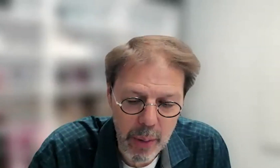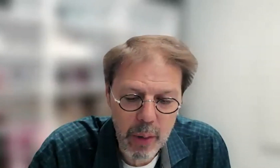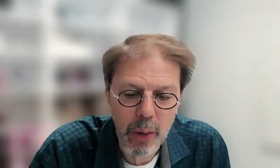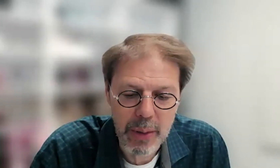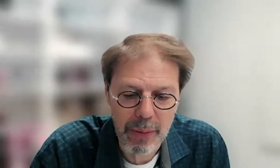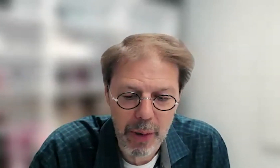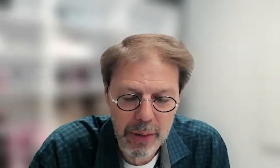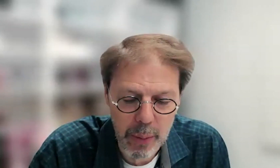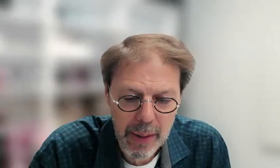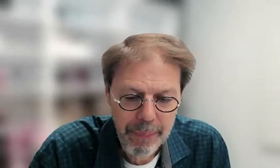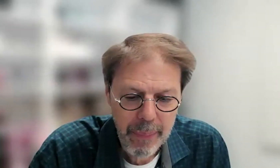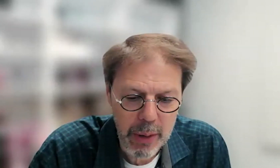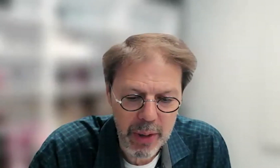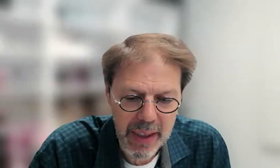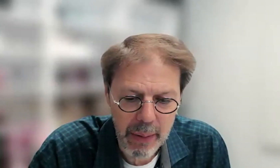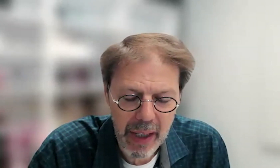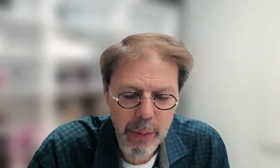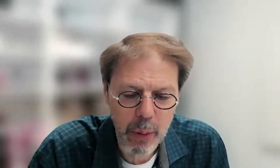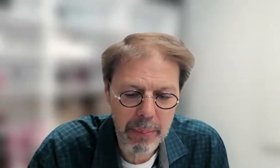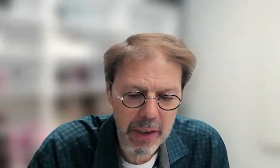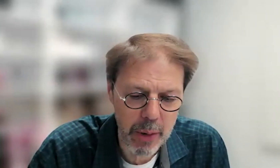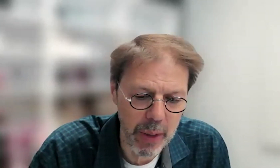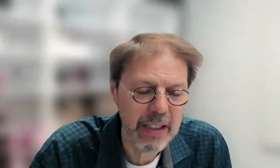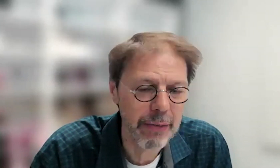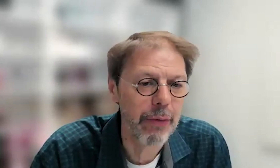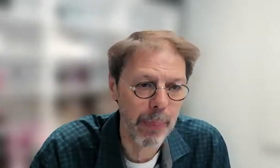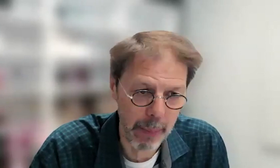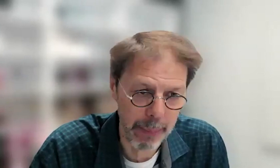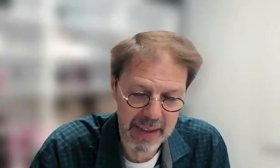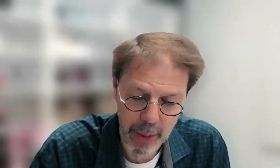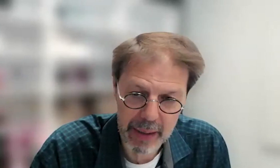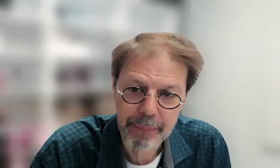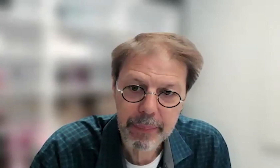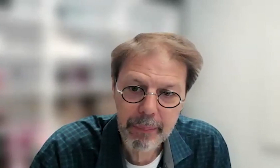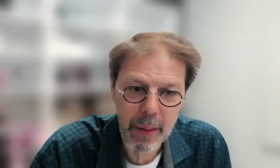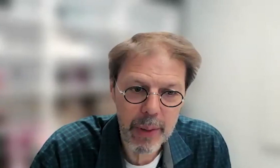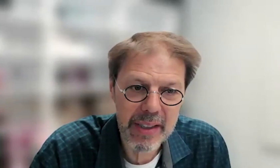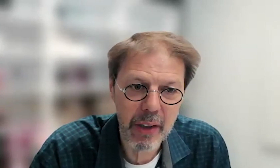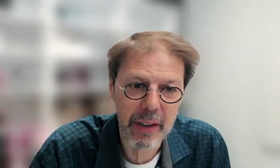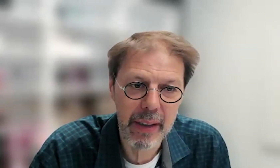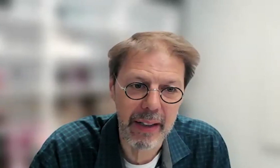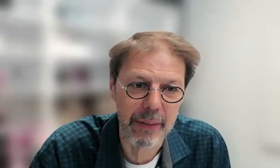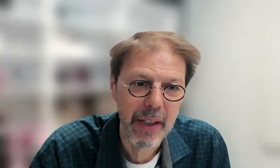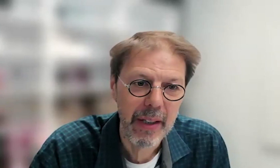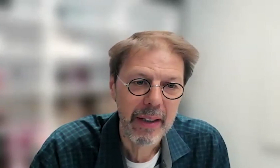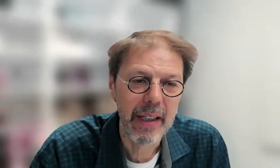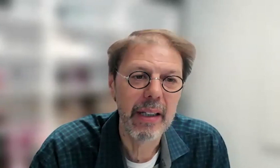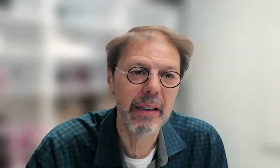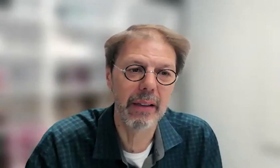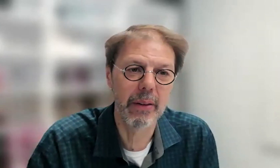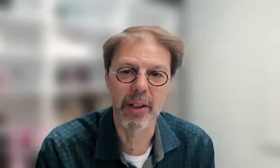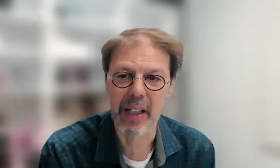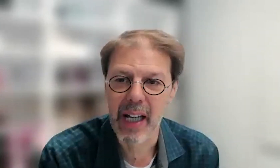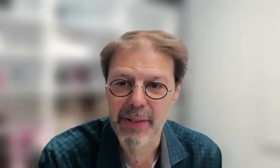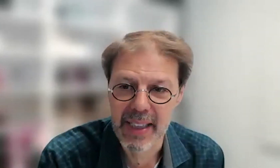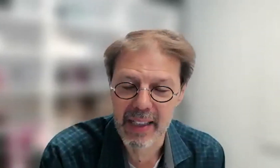think, Angie, what you also referred to, which was, anyway, how do we make sure what is fit for purpose, right? Which is the other kind of